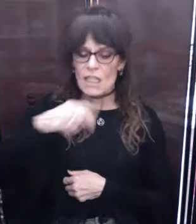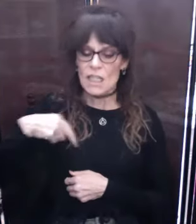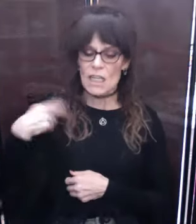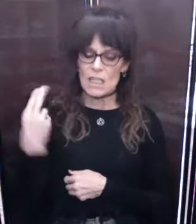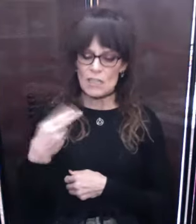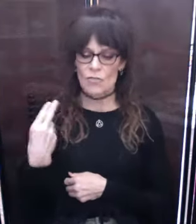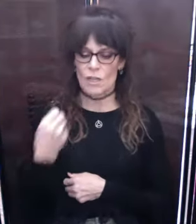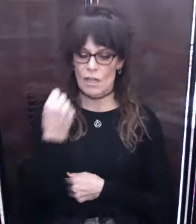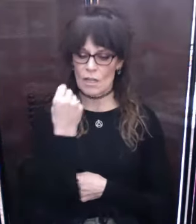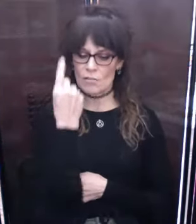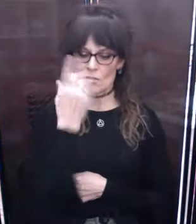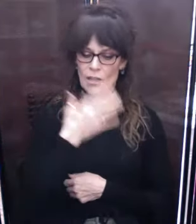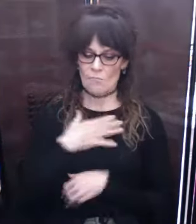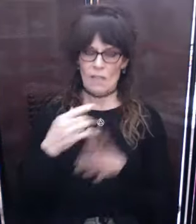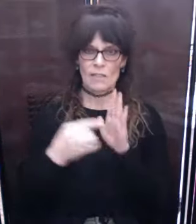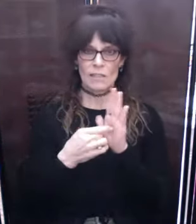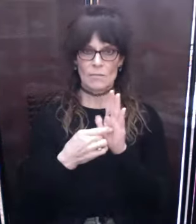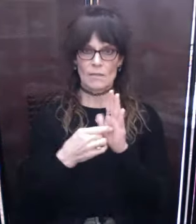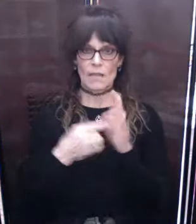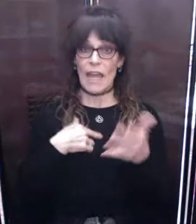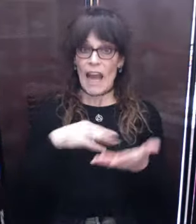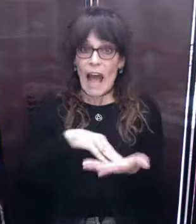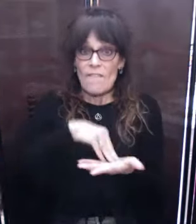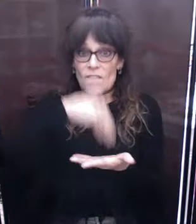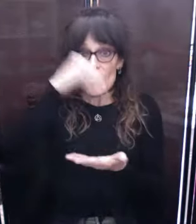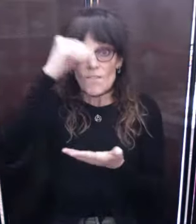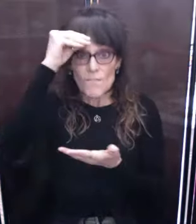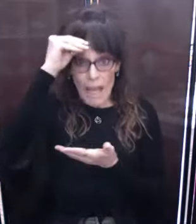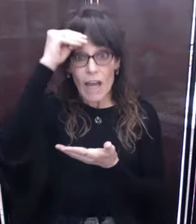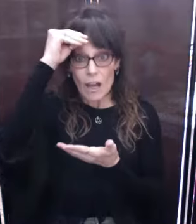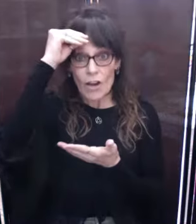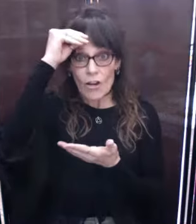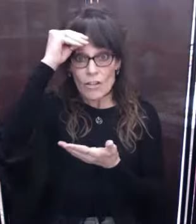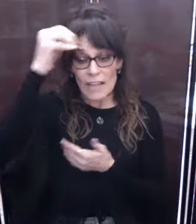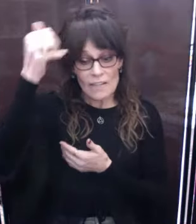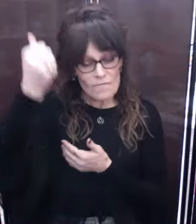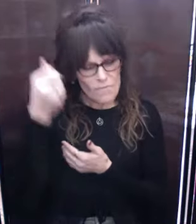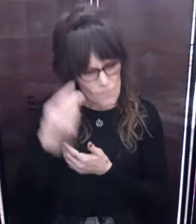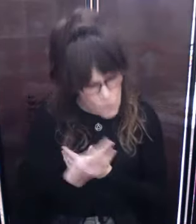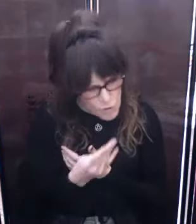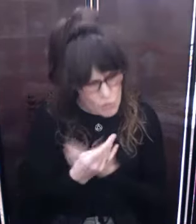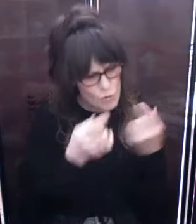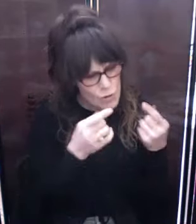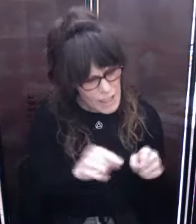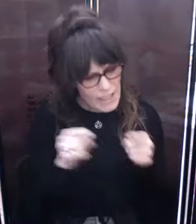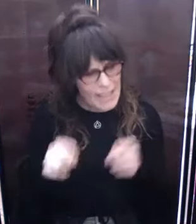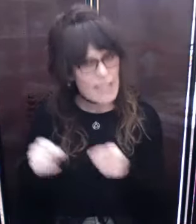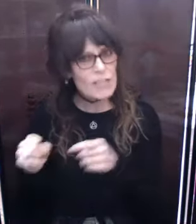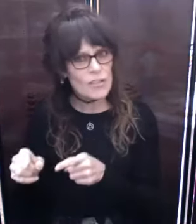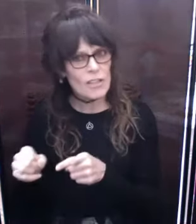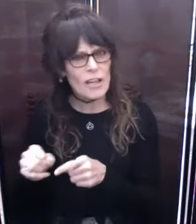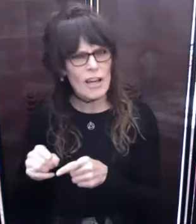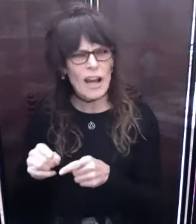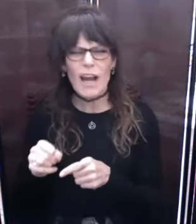found was that I had a couple of occasions where I was dead sure, absolutely